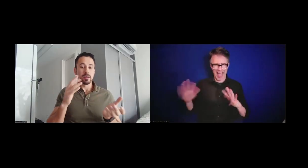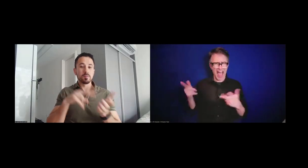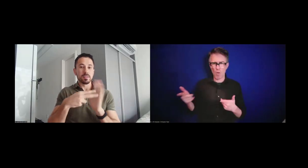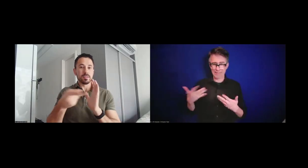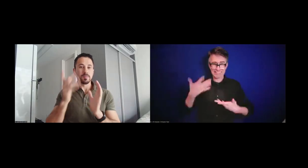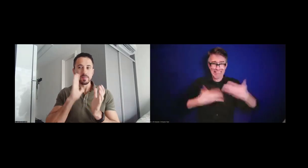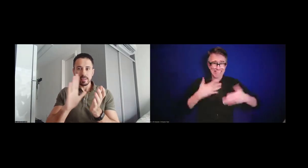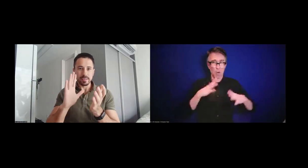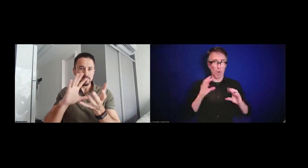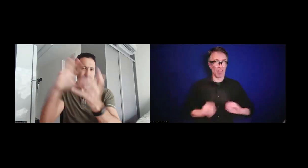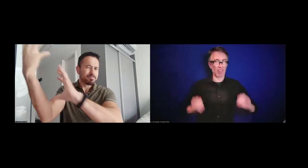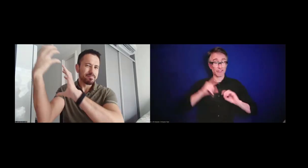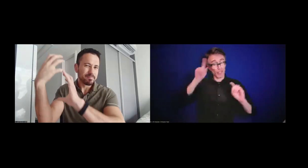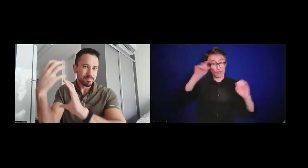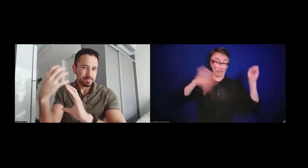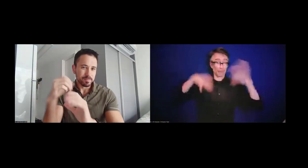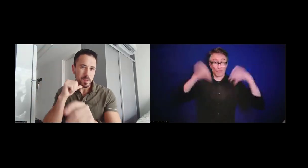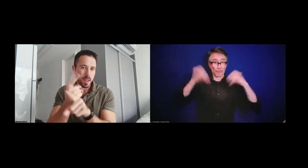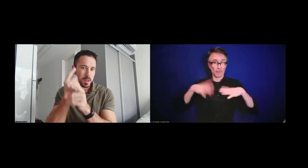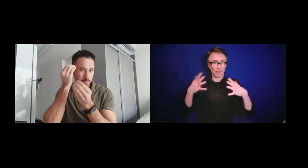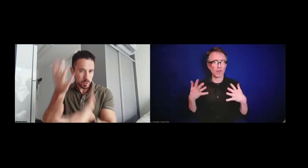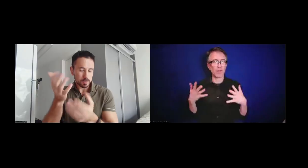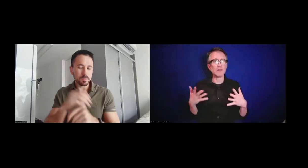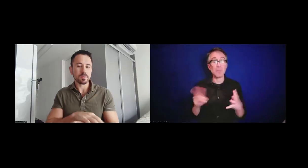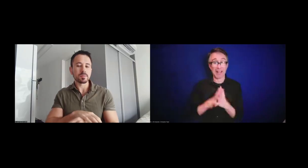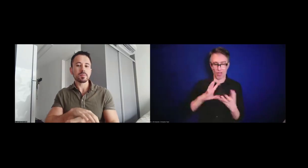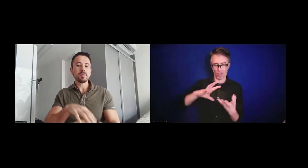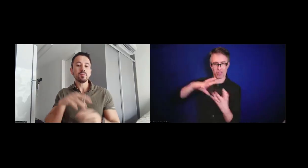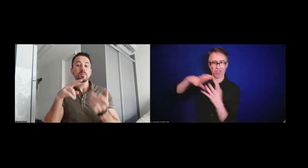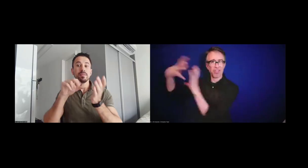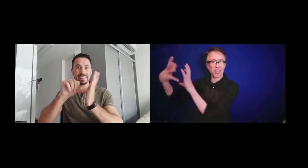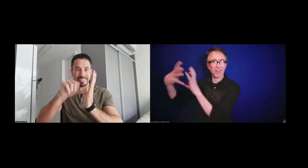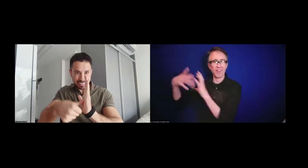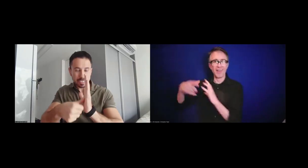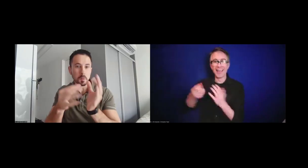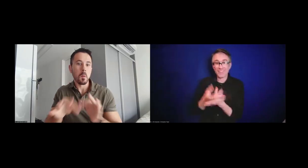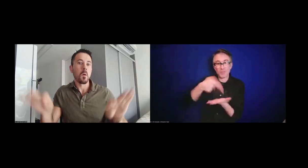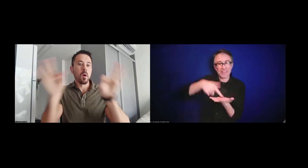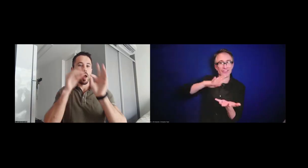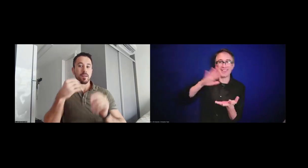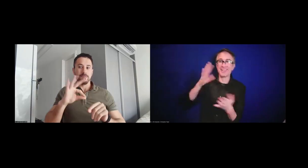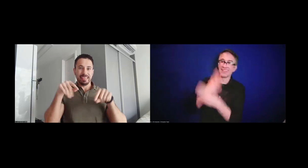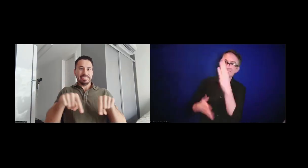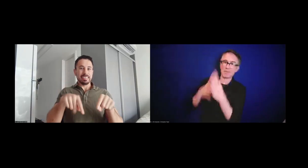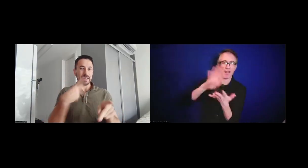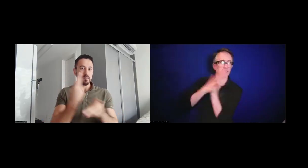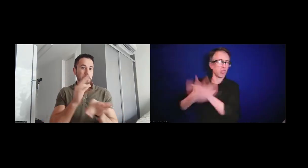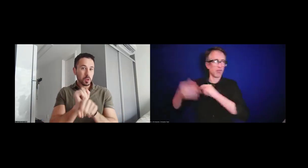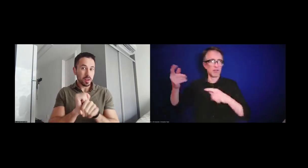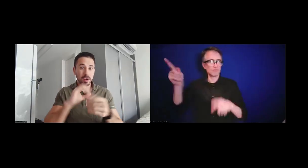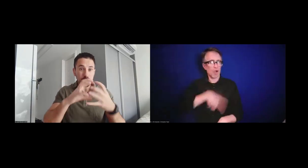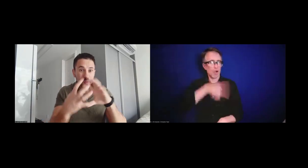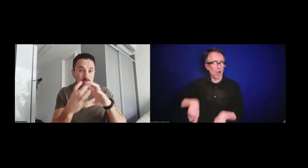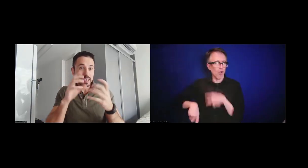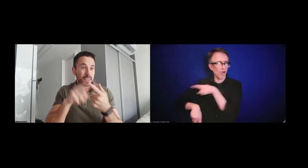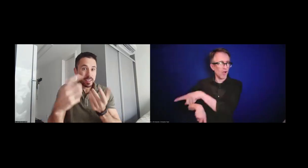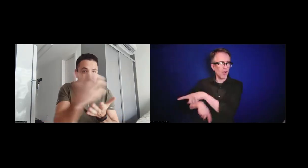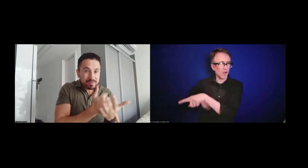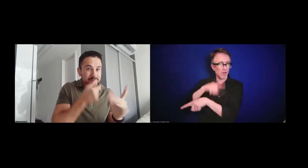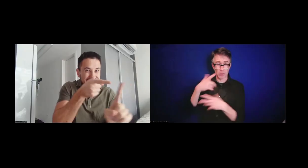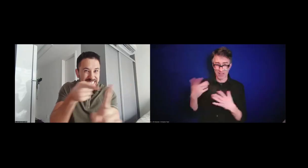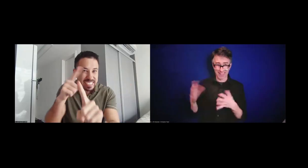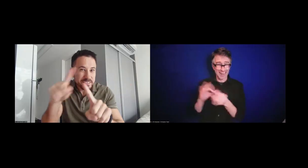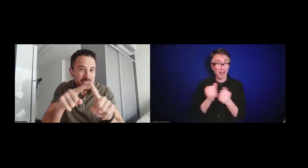insufficient data make AI function the right way around disability? There won't be enough information for AI